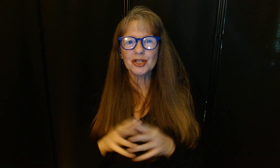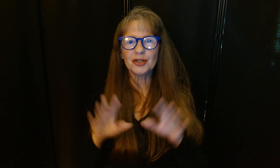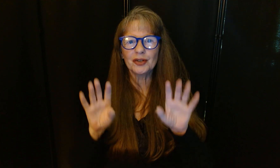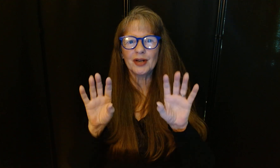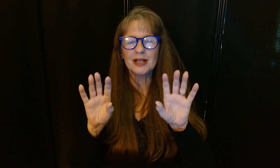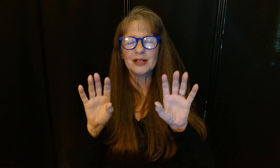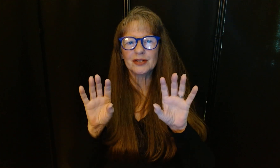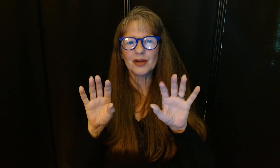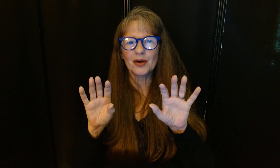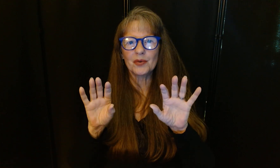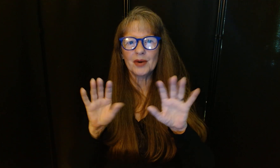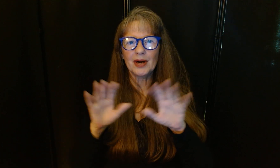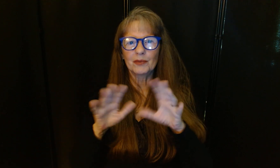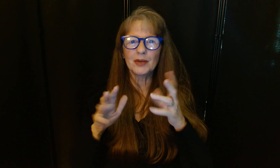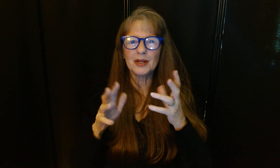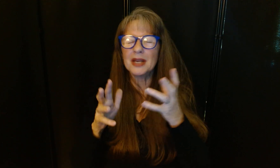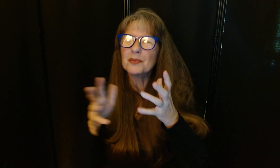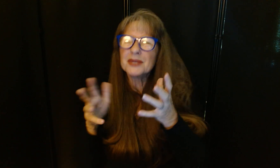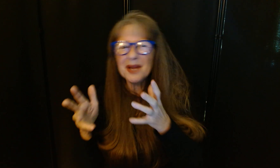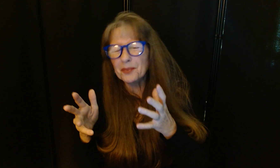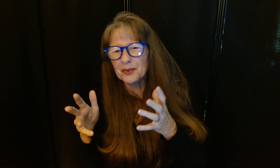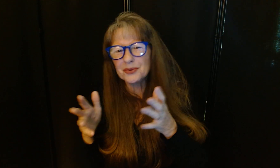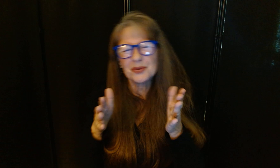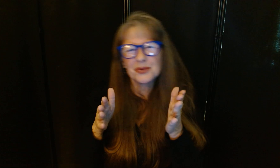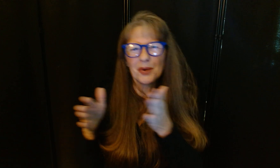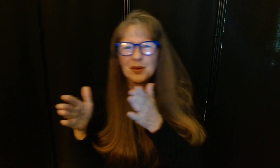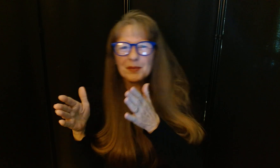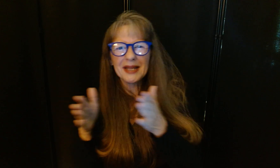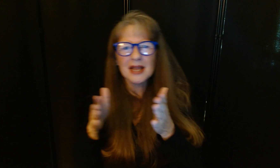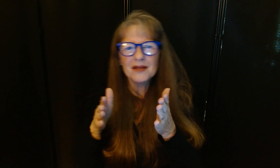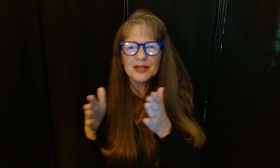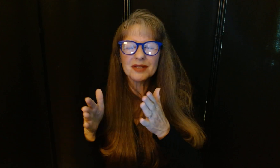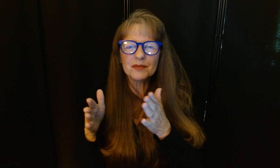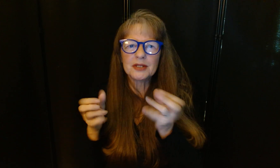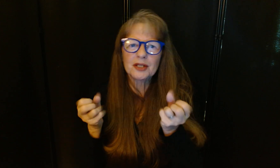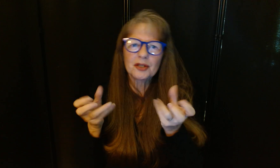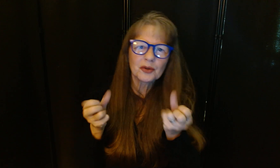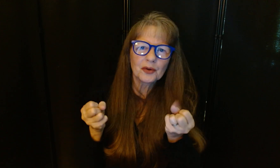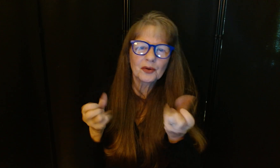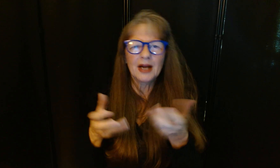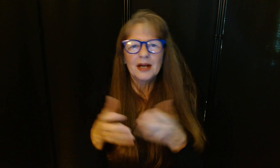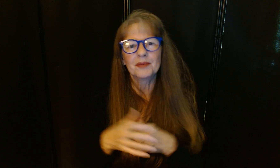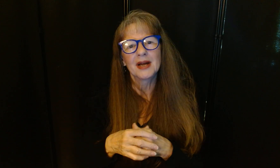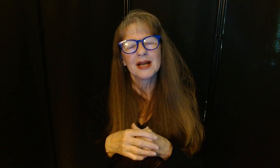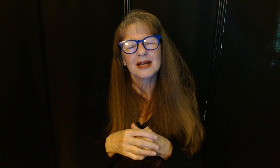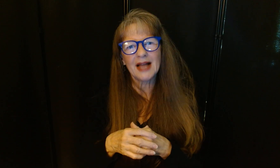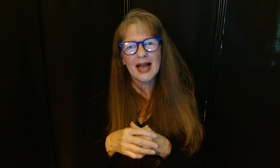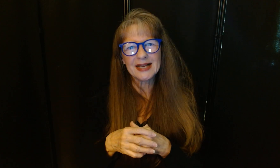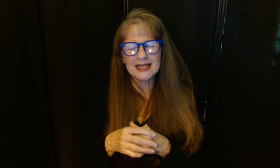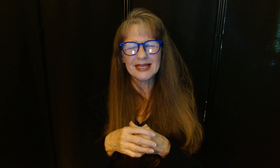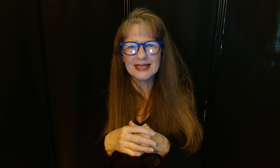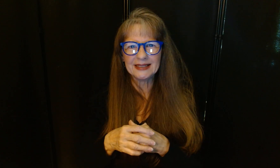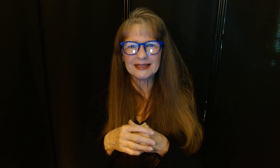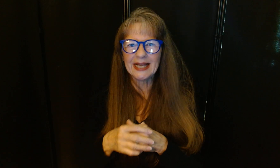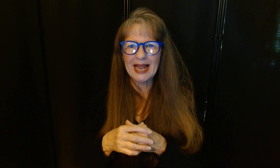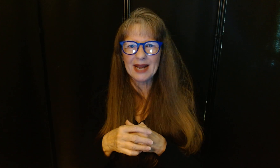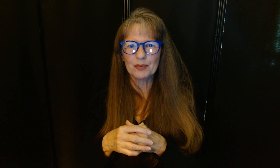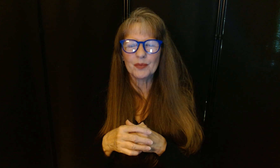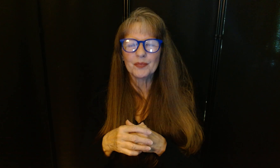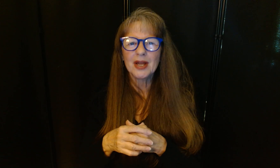year, and so and it was April too. So, but I gave this particular class in late April.